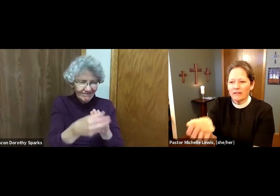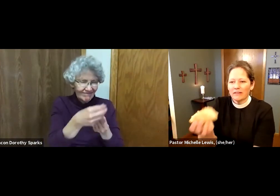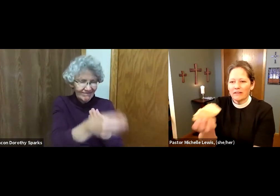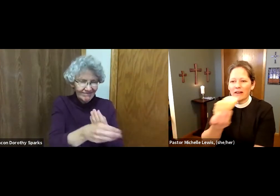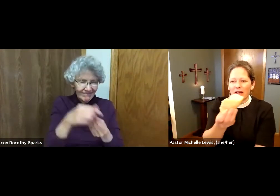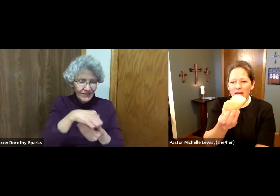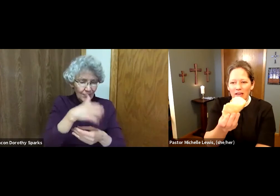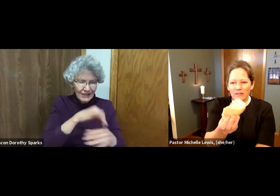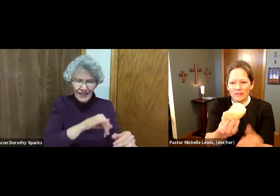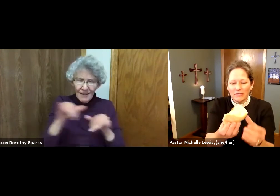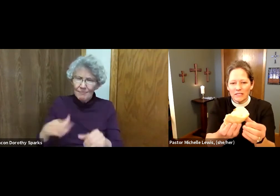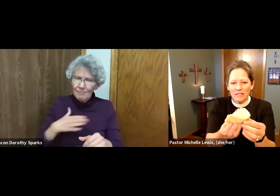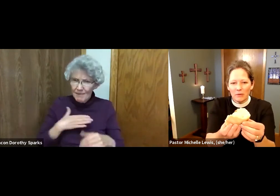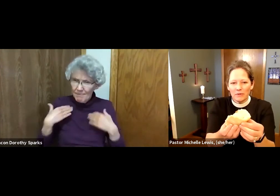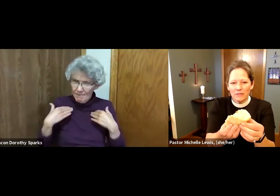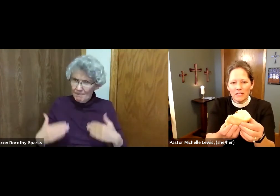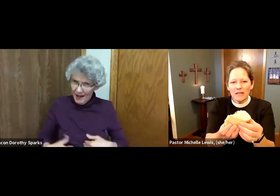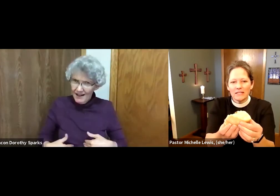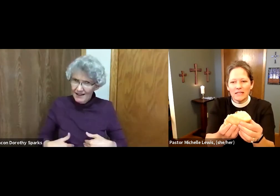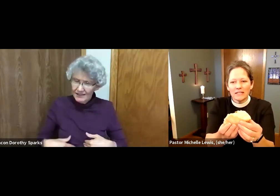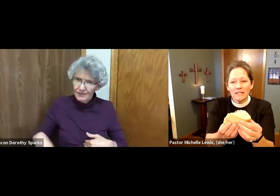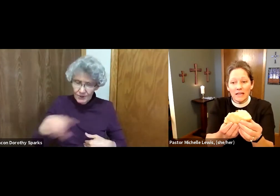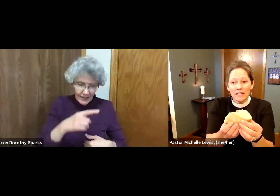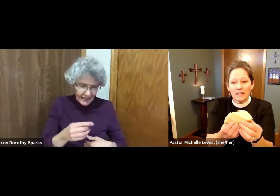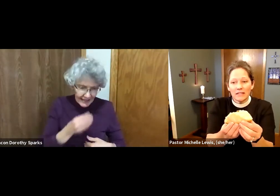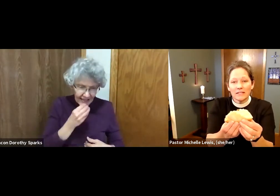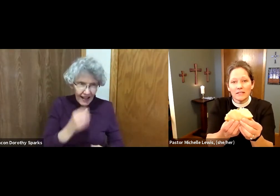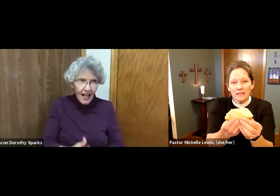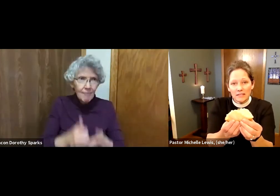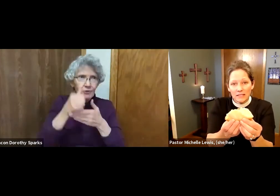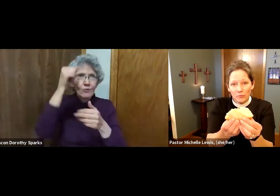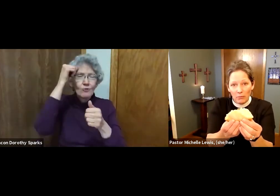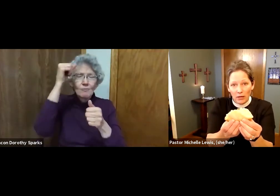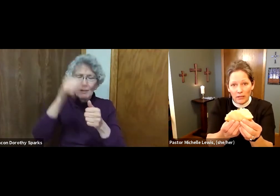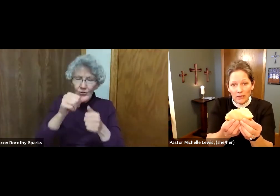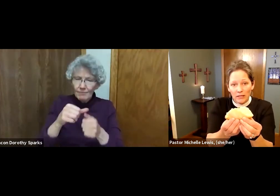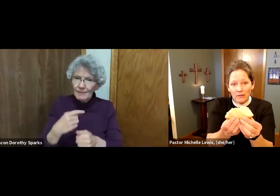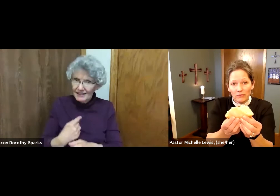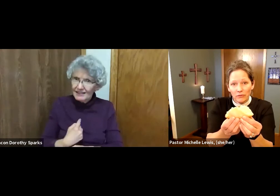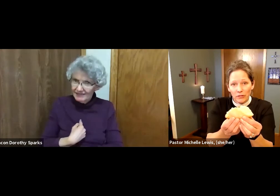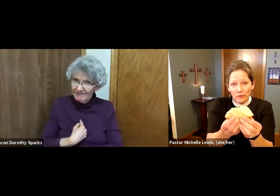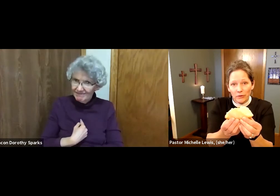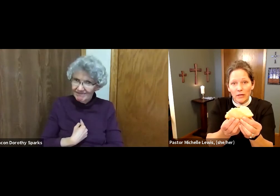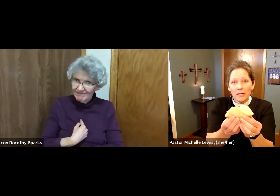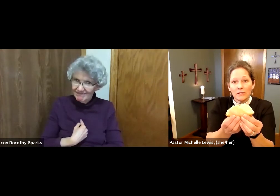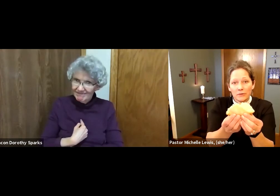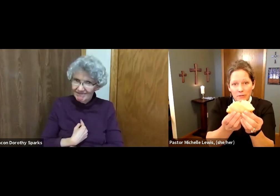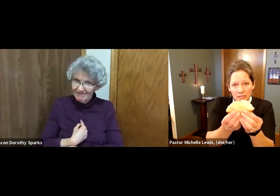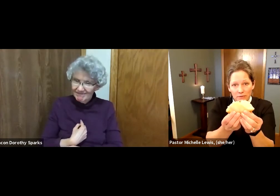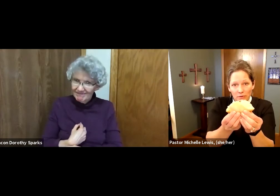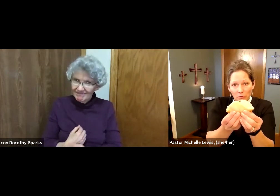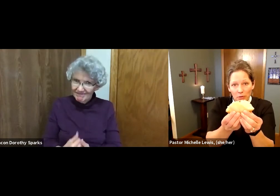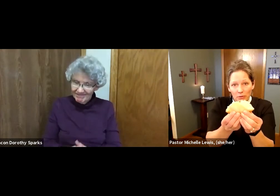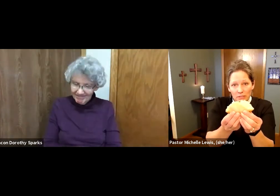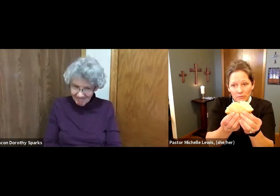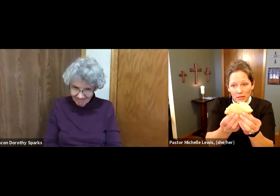broke it, and gave it to his disciples, saying, "Take and eat. This is my body given for you. Do this